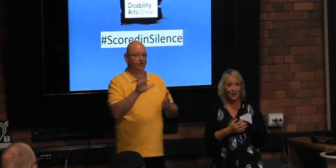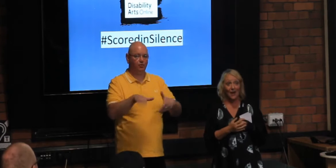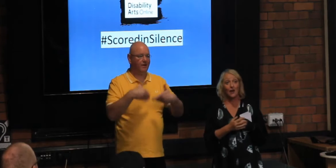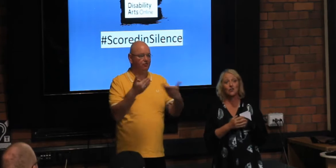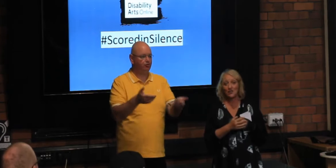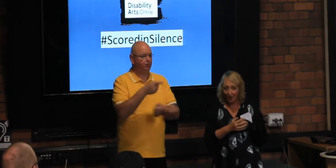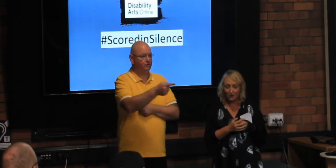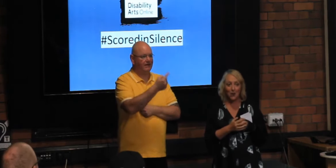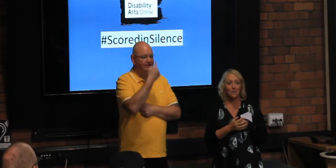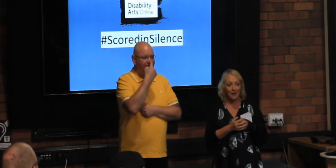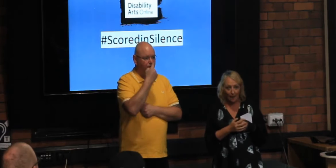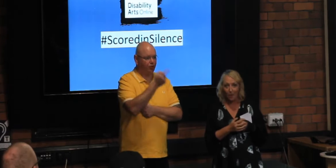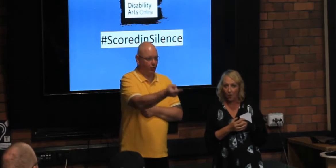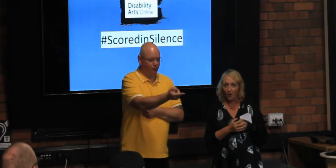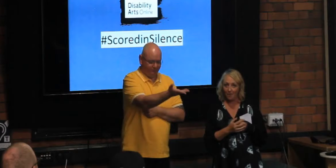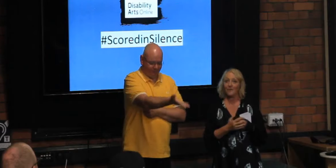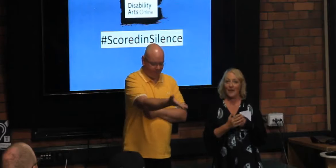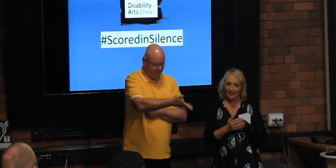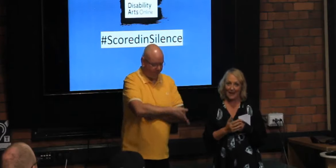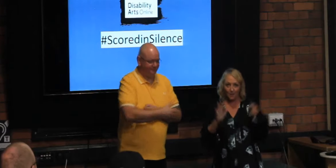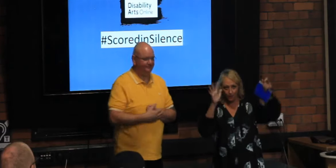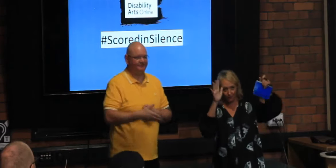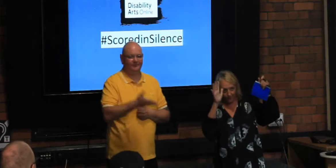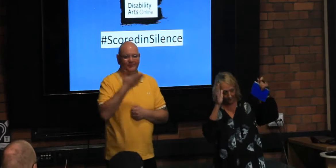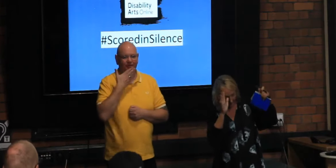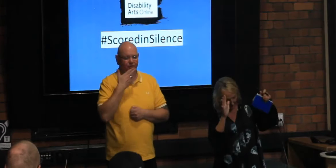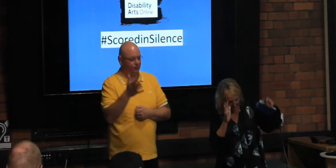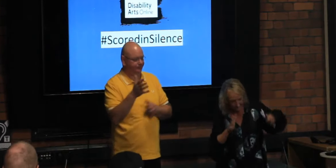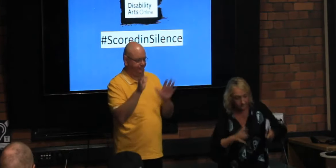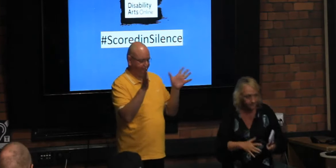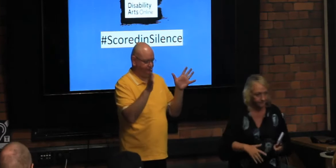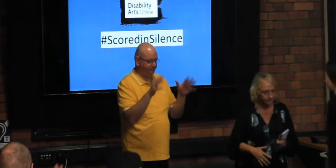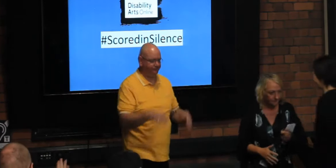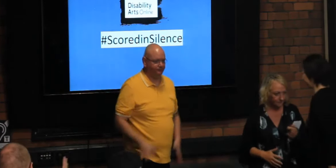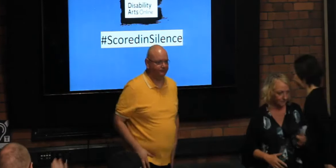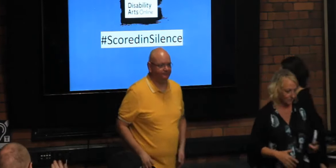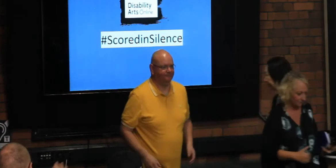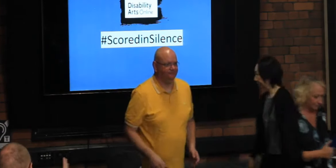you Chisato Minamimura. Thank you.